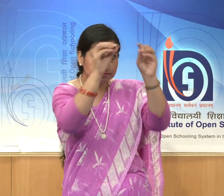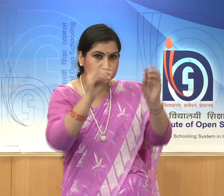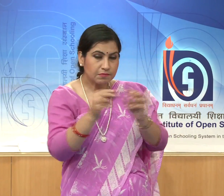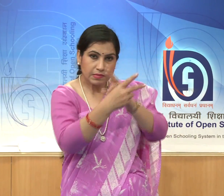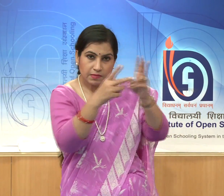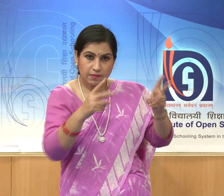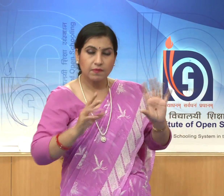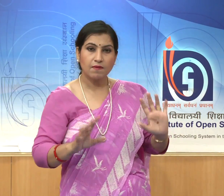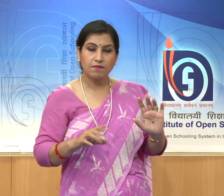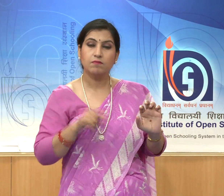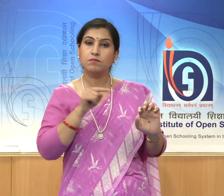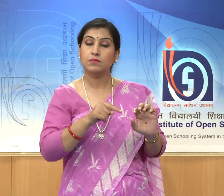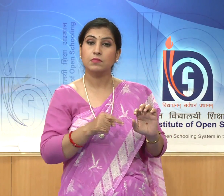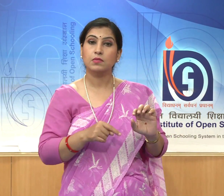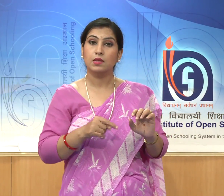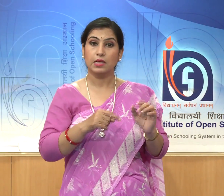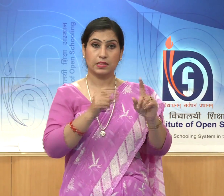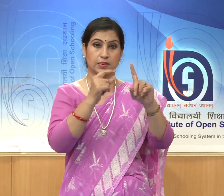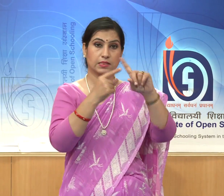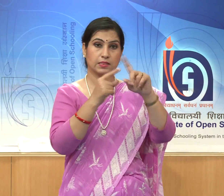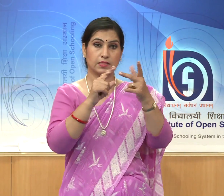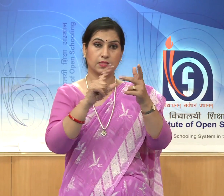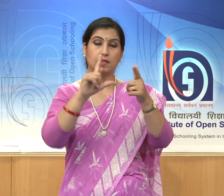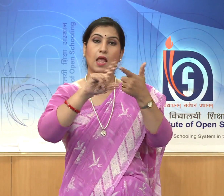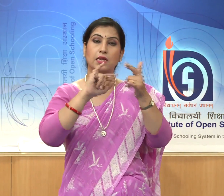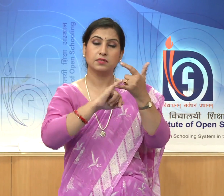with terracotta tiles.